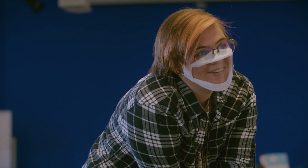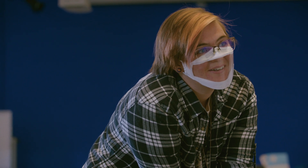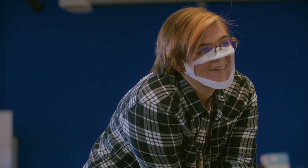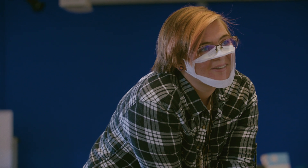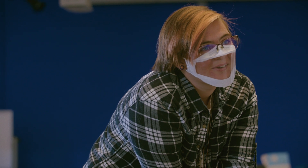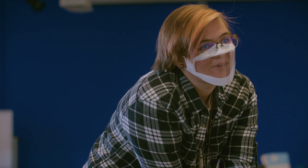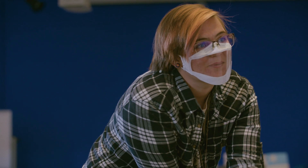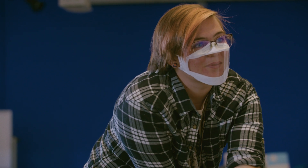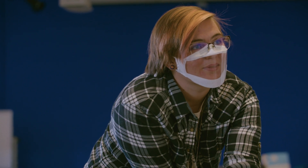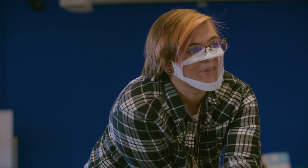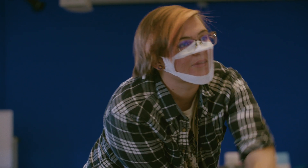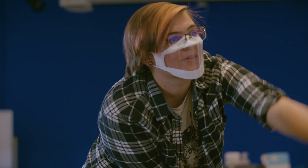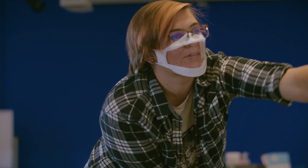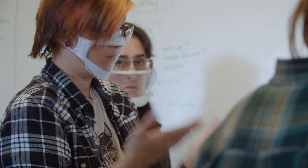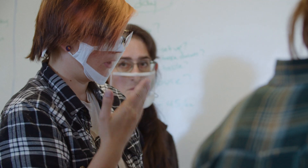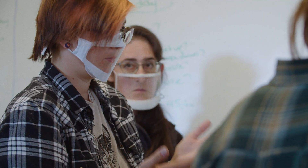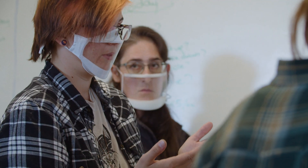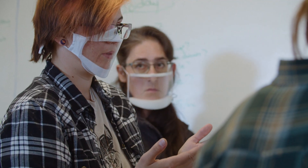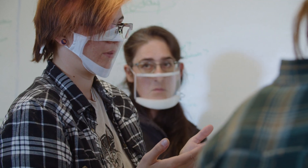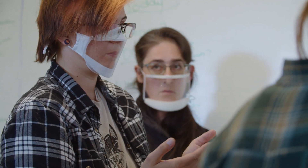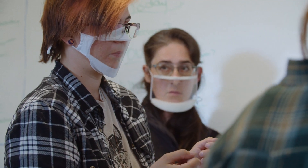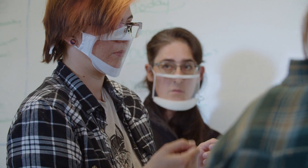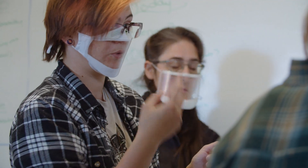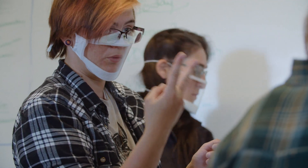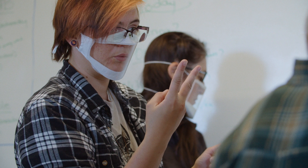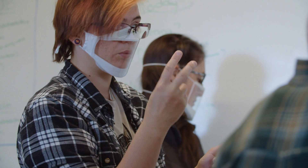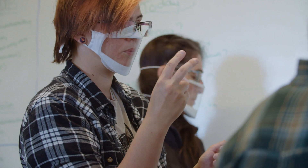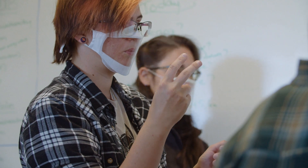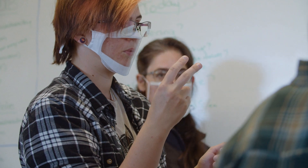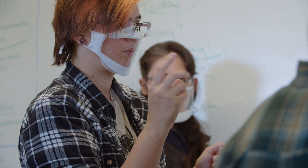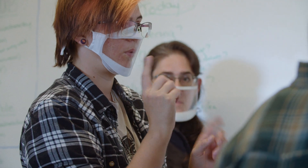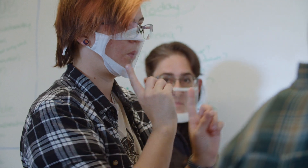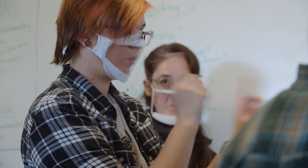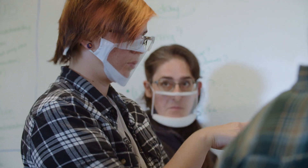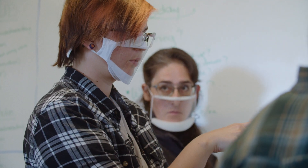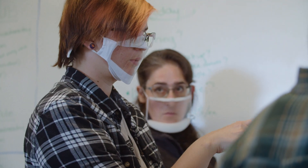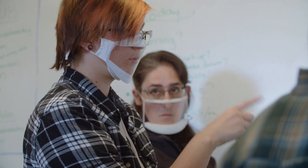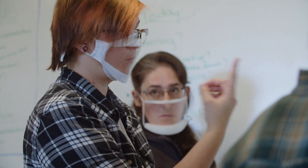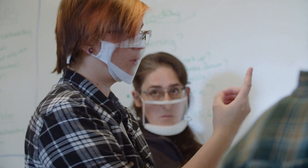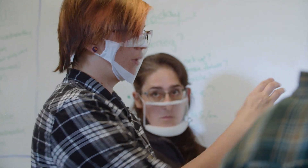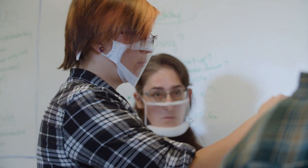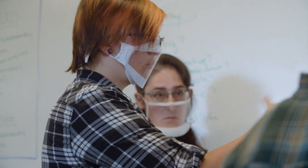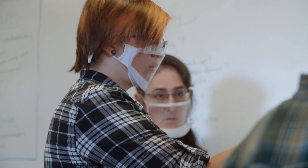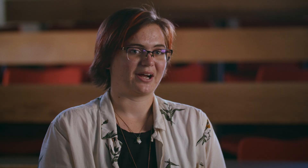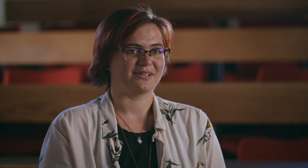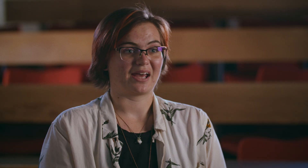the opportunity to study across the country. For somebody who grew up on a single mom teacher salary, I just happened